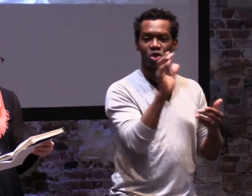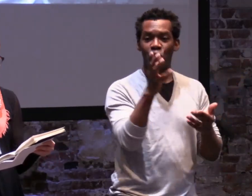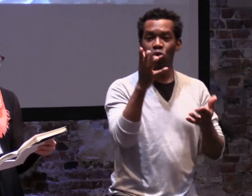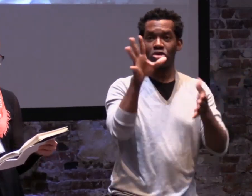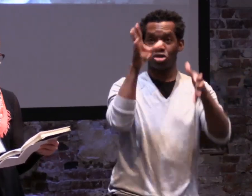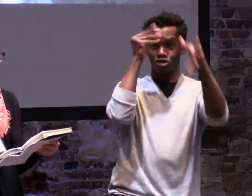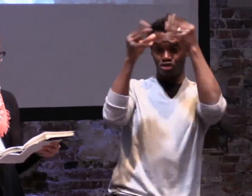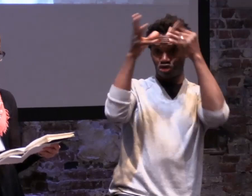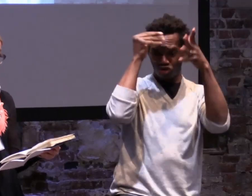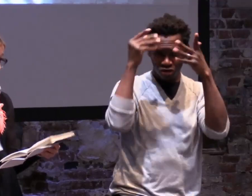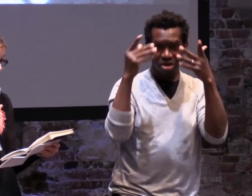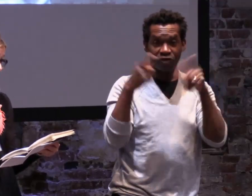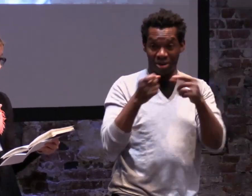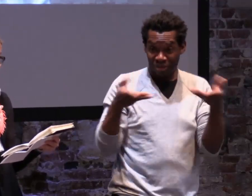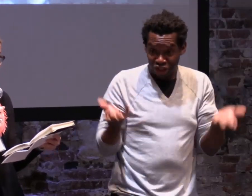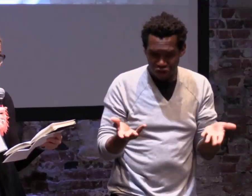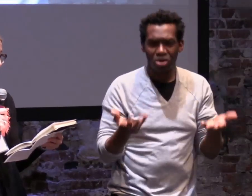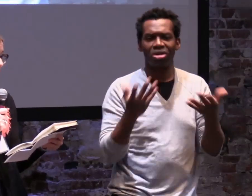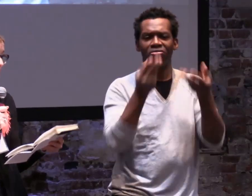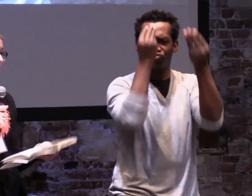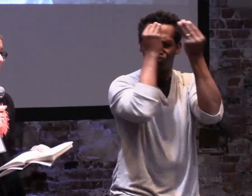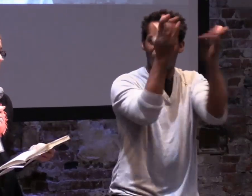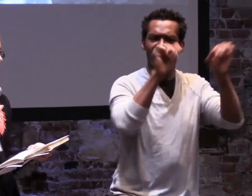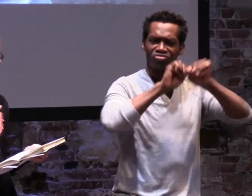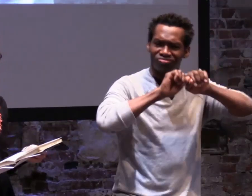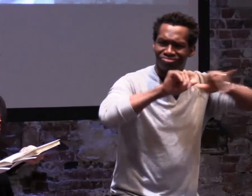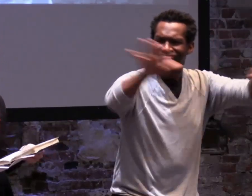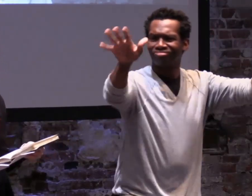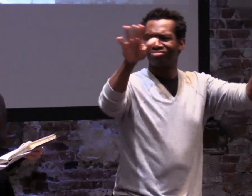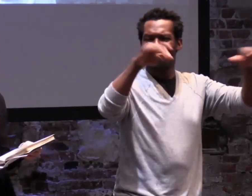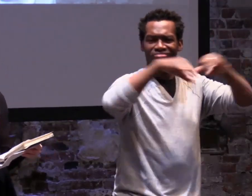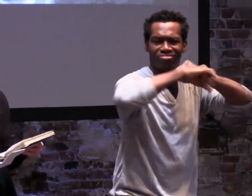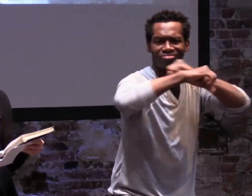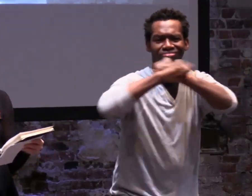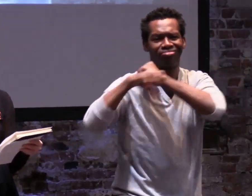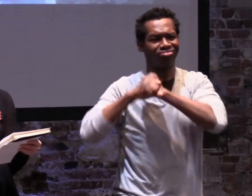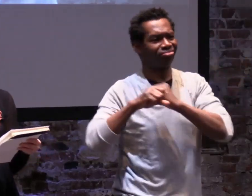conversations we have here back to your communities and networks.